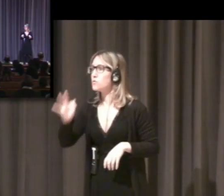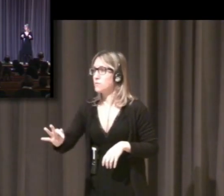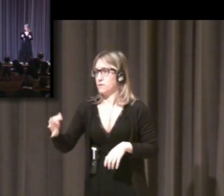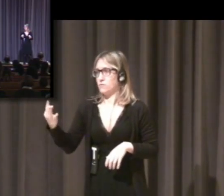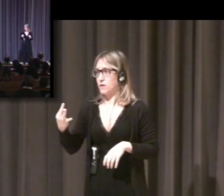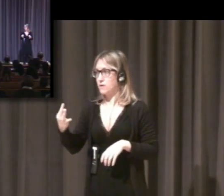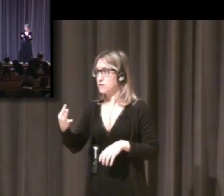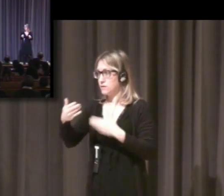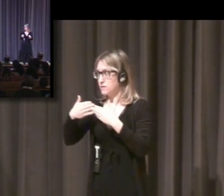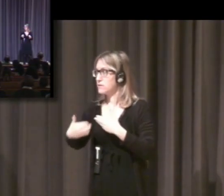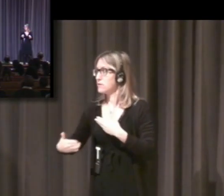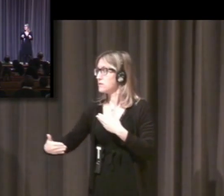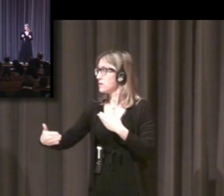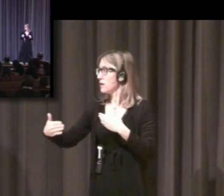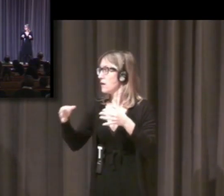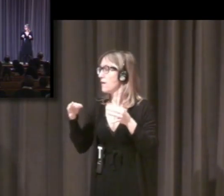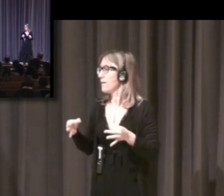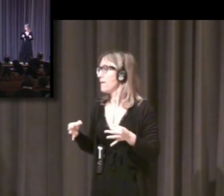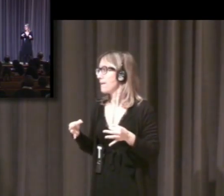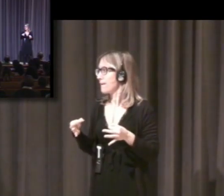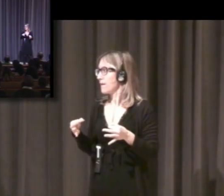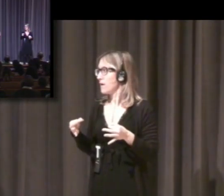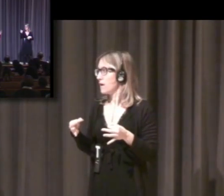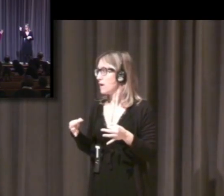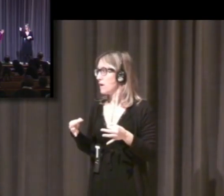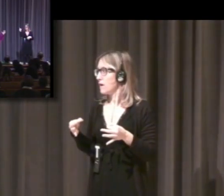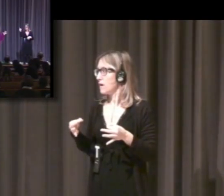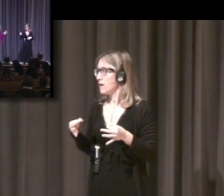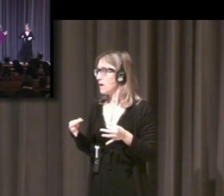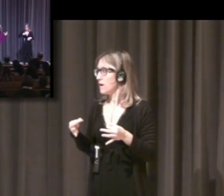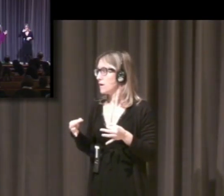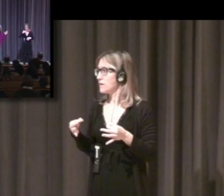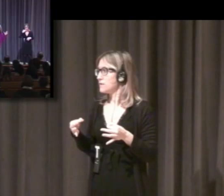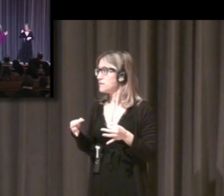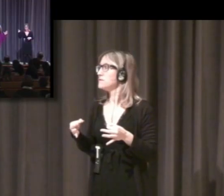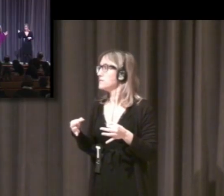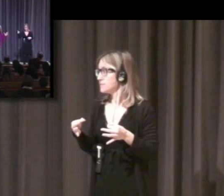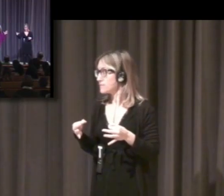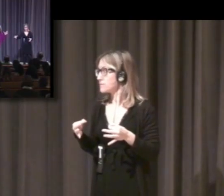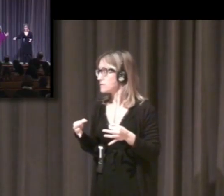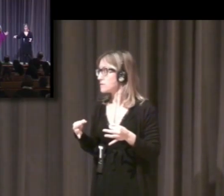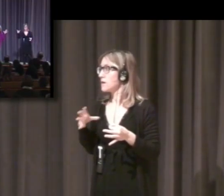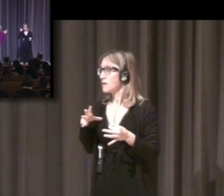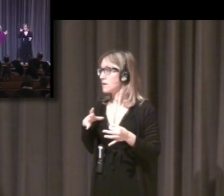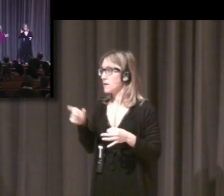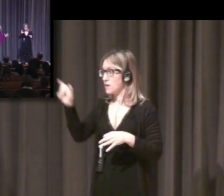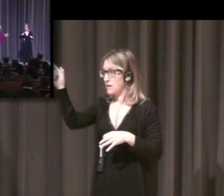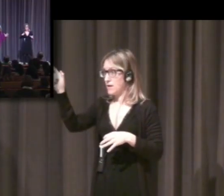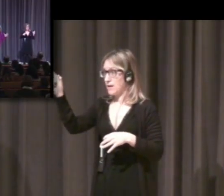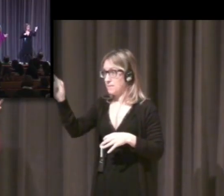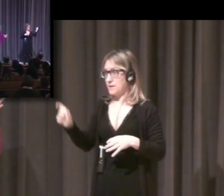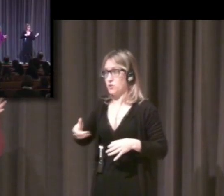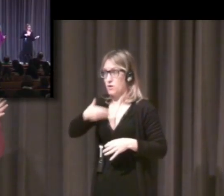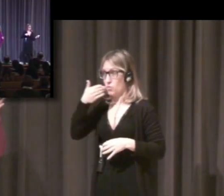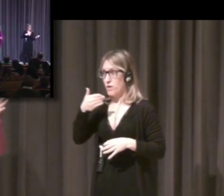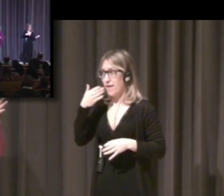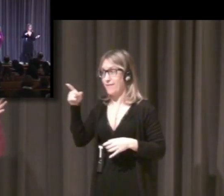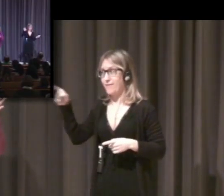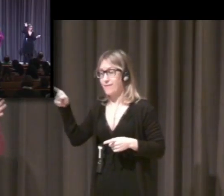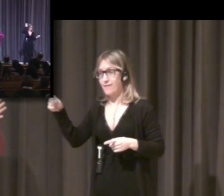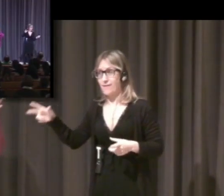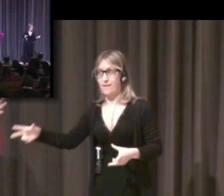the hearing person received and what the cochlear implant person received